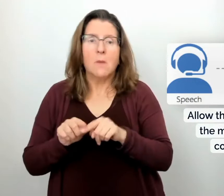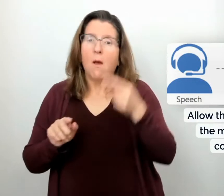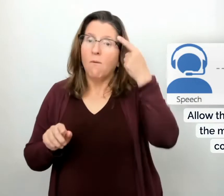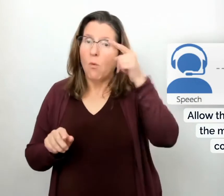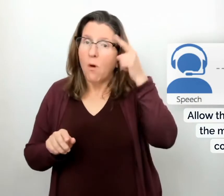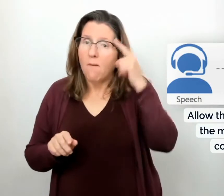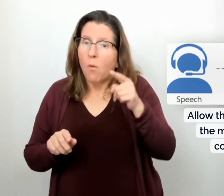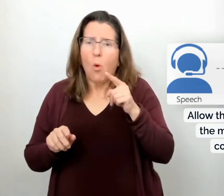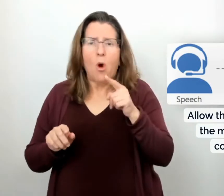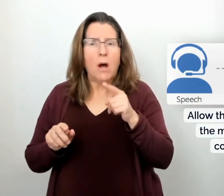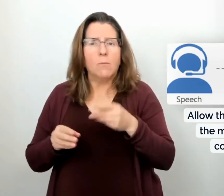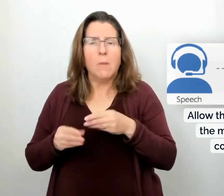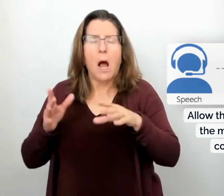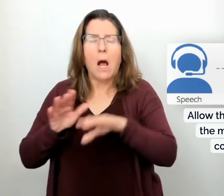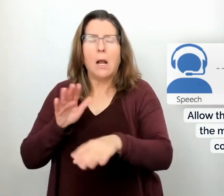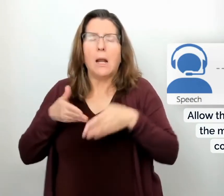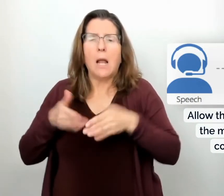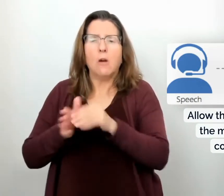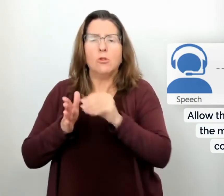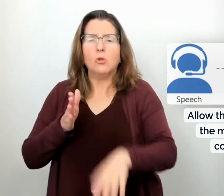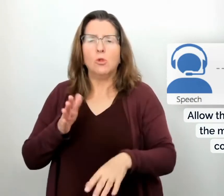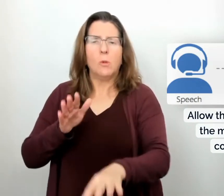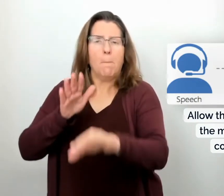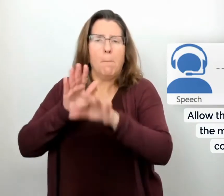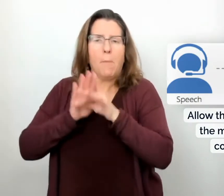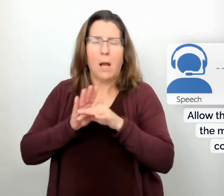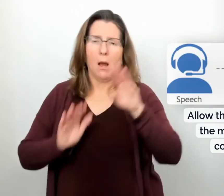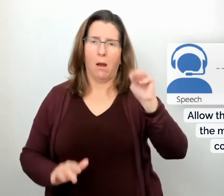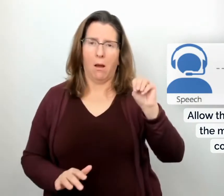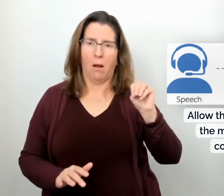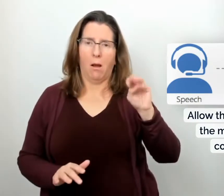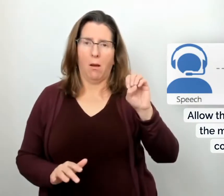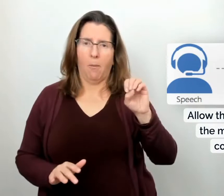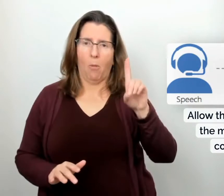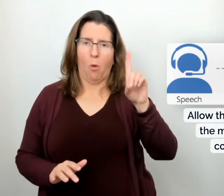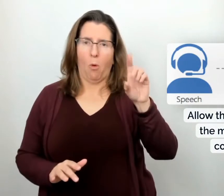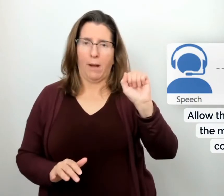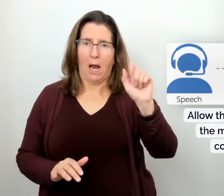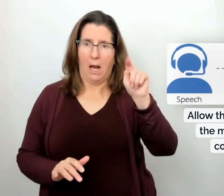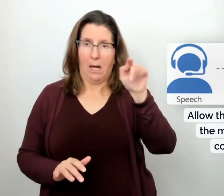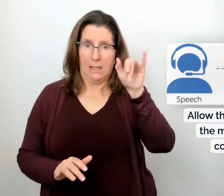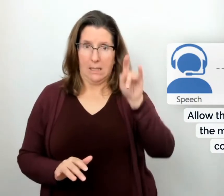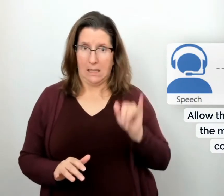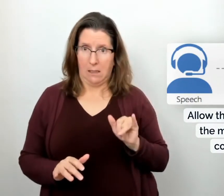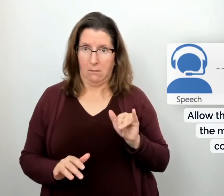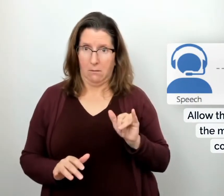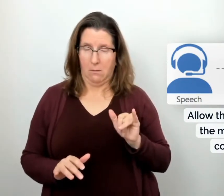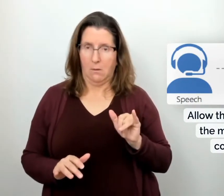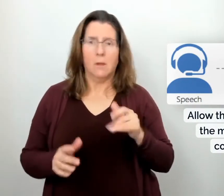You can allow the student to choose the modalities, with which to complete their assignments.